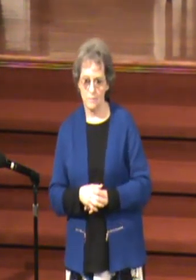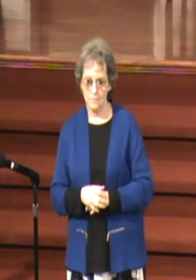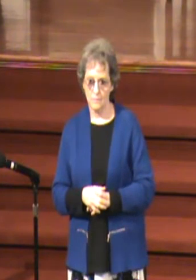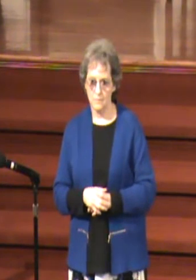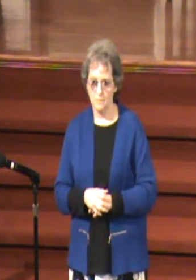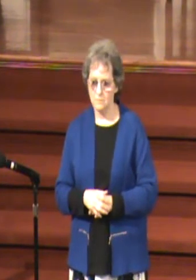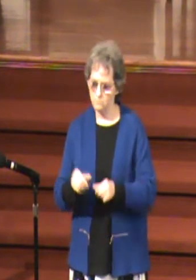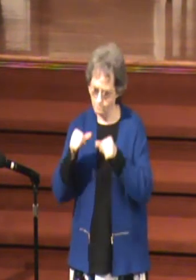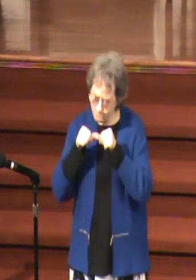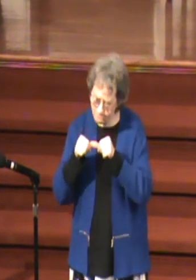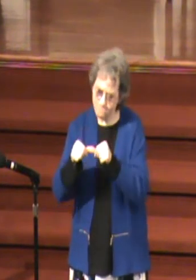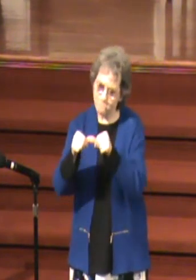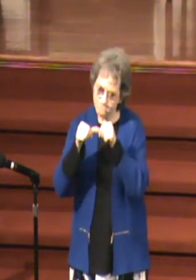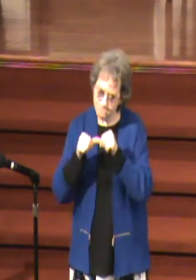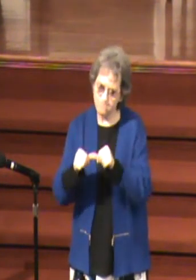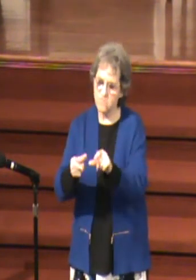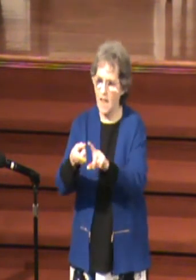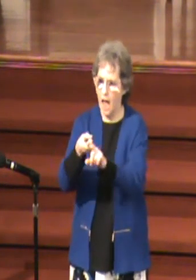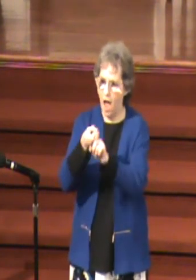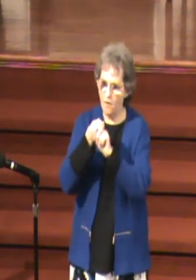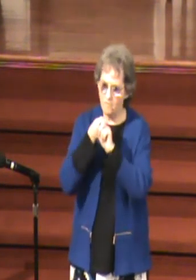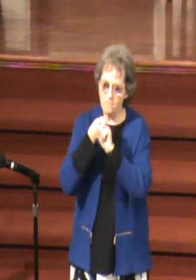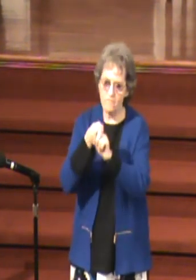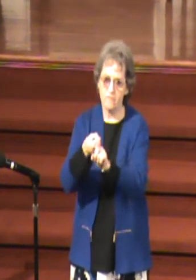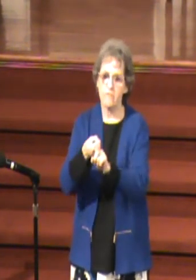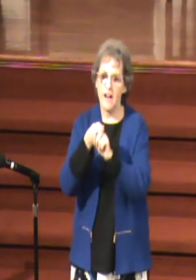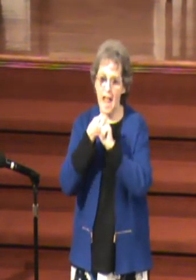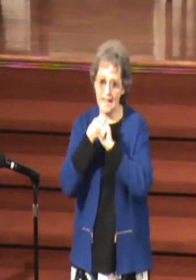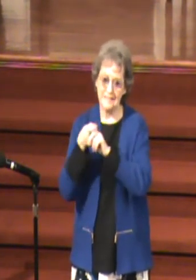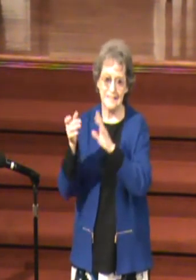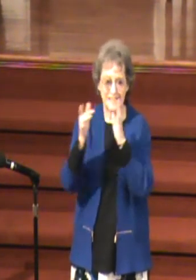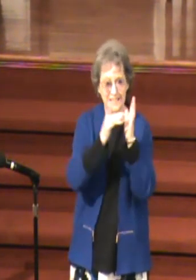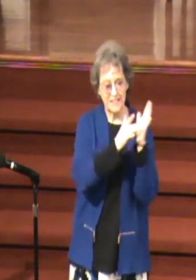constant friend is He.